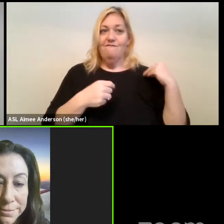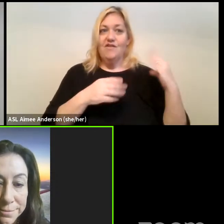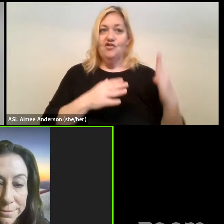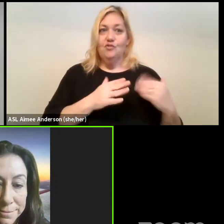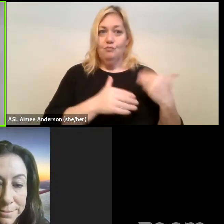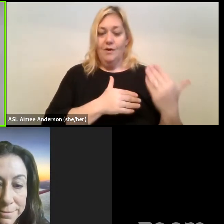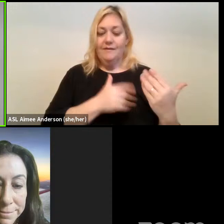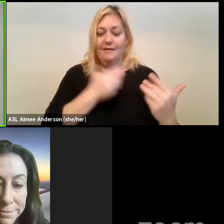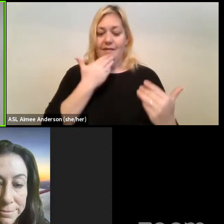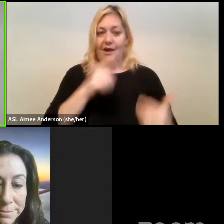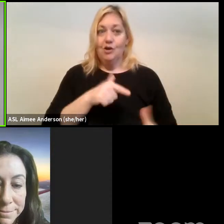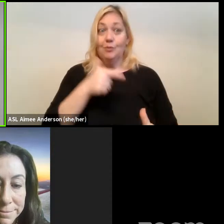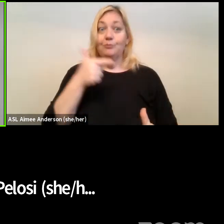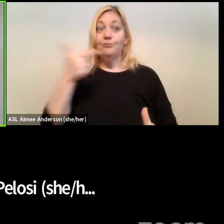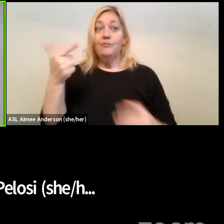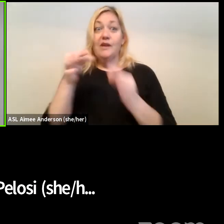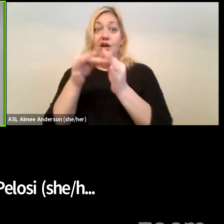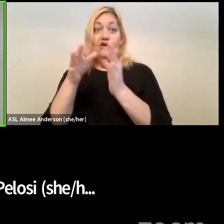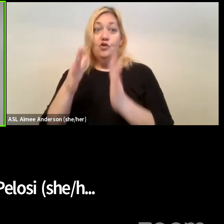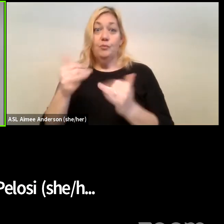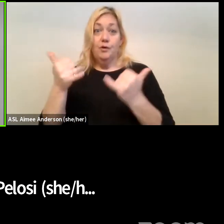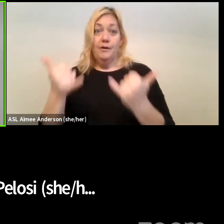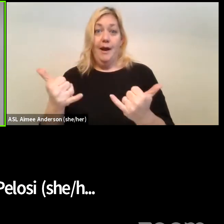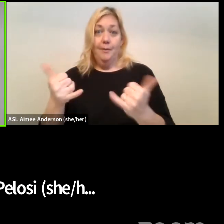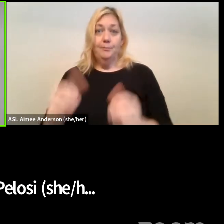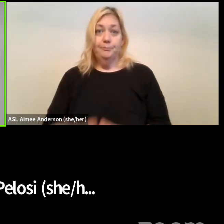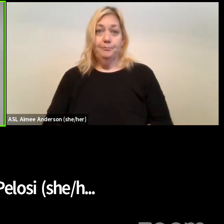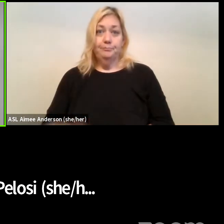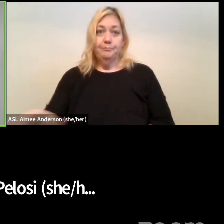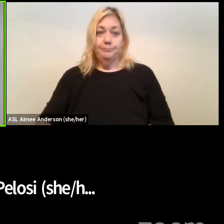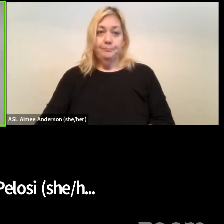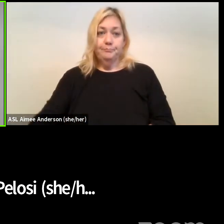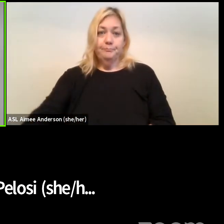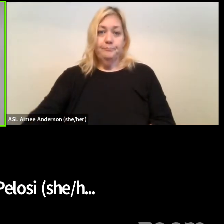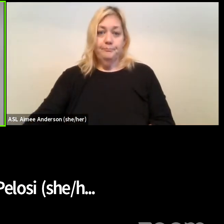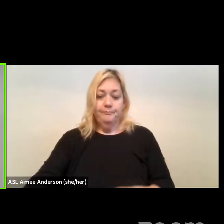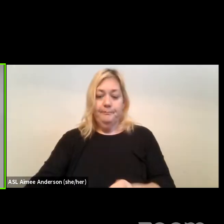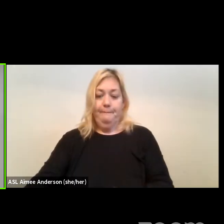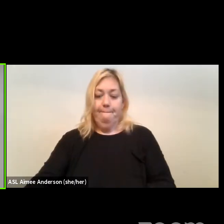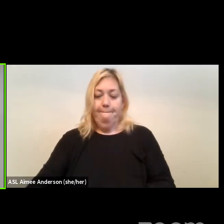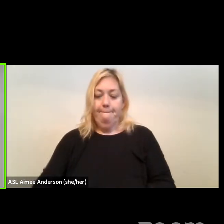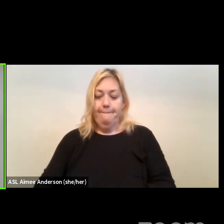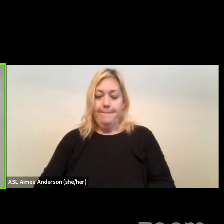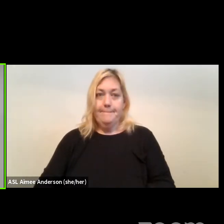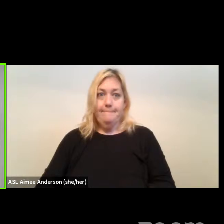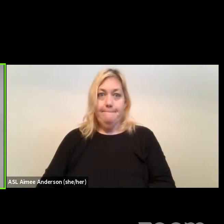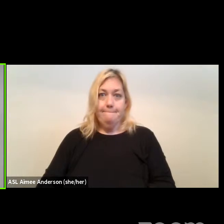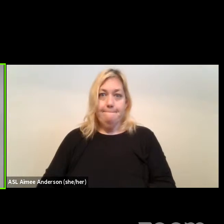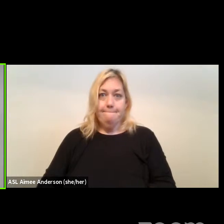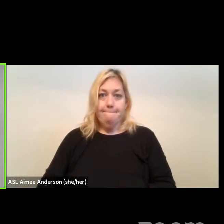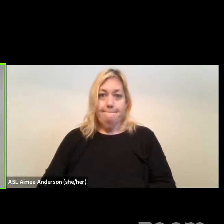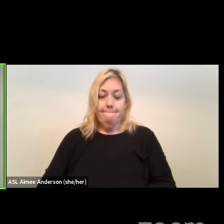you. Thank you, Ms. Pelosi. I'd like to recognize Chair Rusty Hicks to make some additional comments on this item.